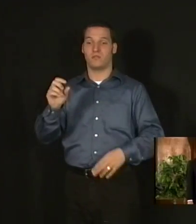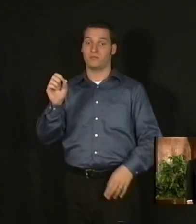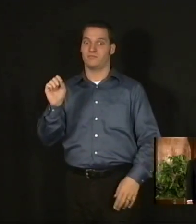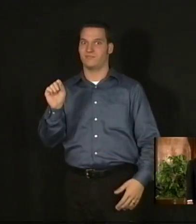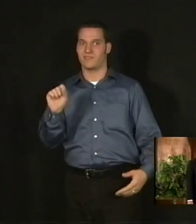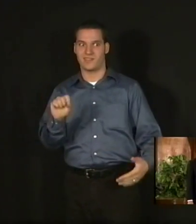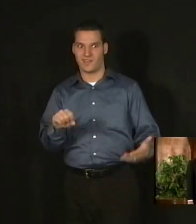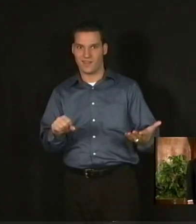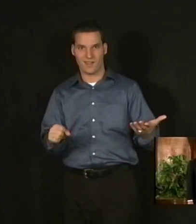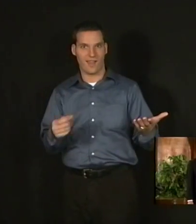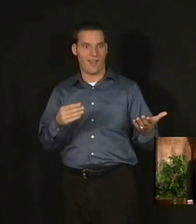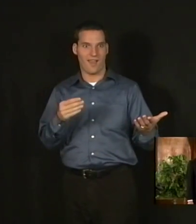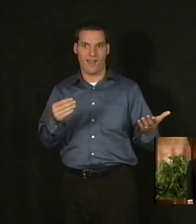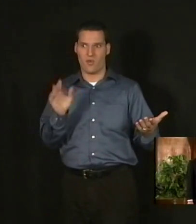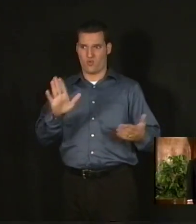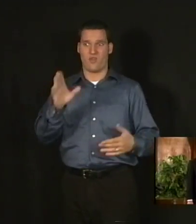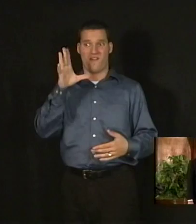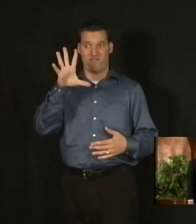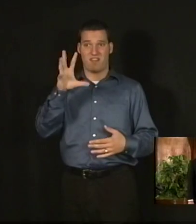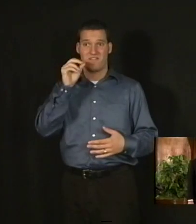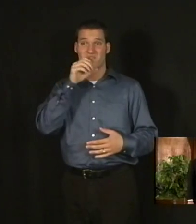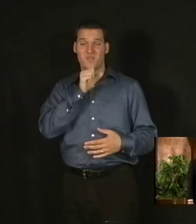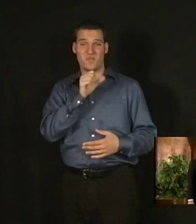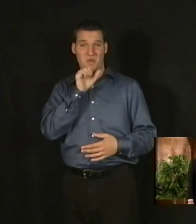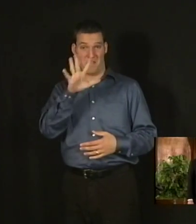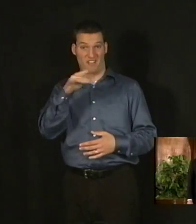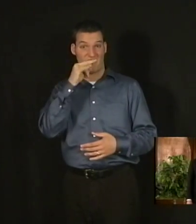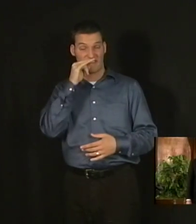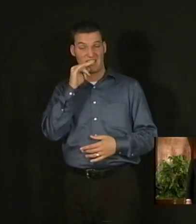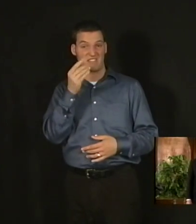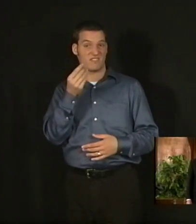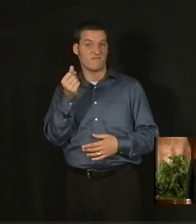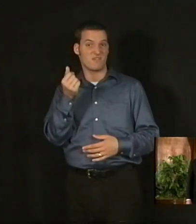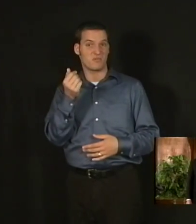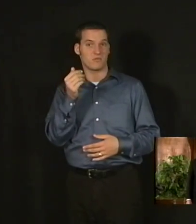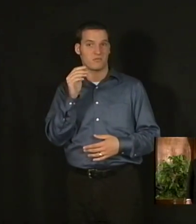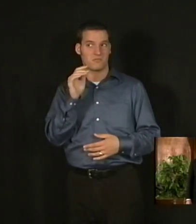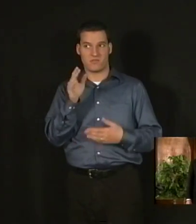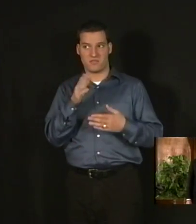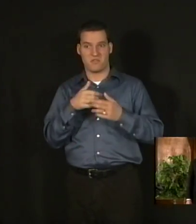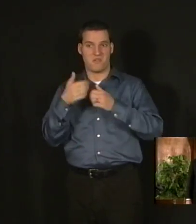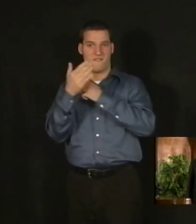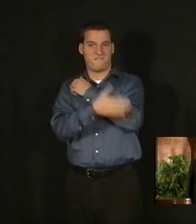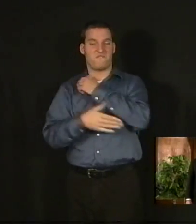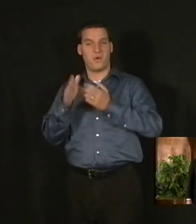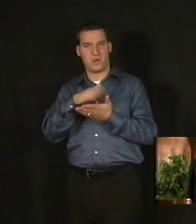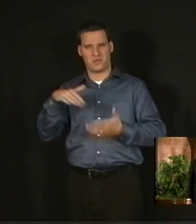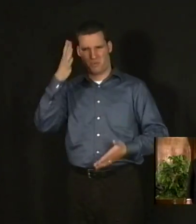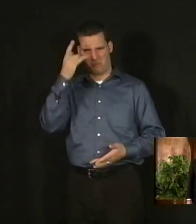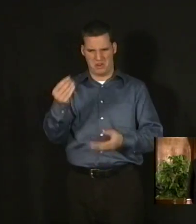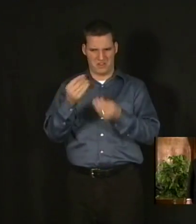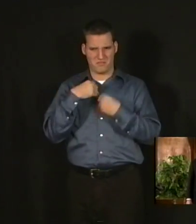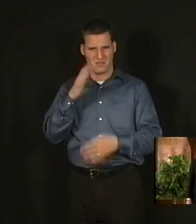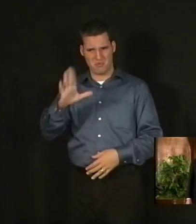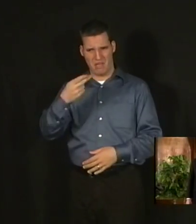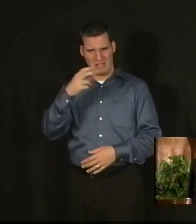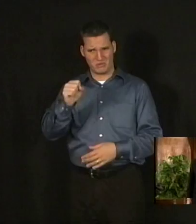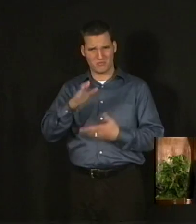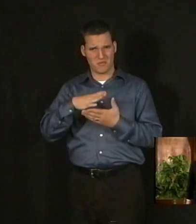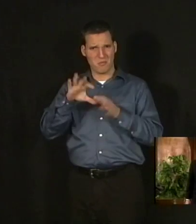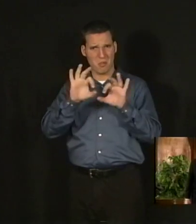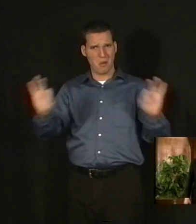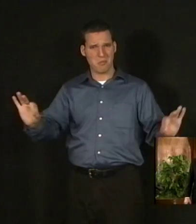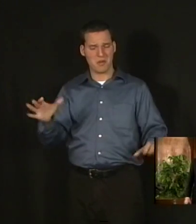I said, "Yeah? You know, you're 50 years old, you got 5 kids, a couple of, 4 in college. Why are you handing me your high school